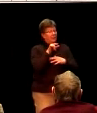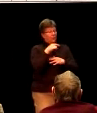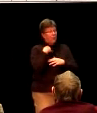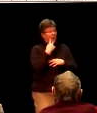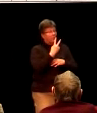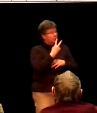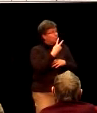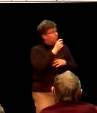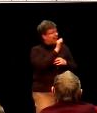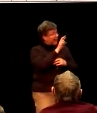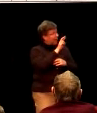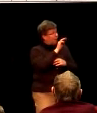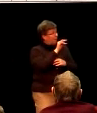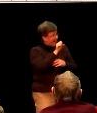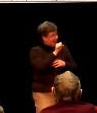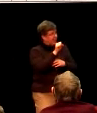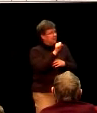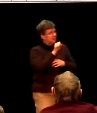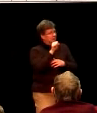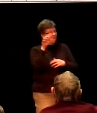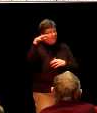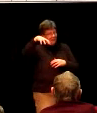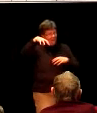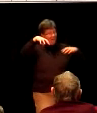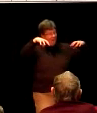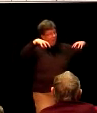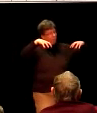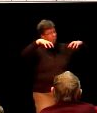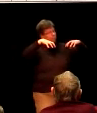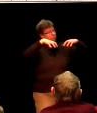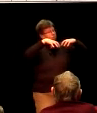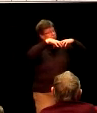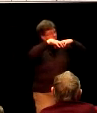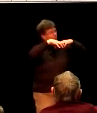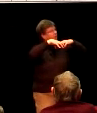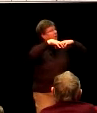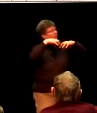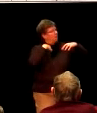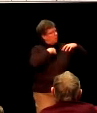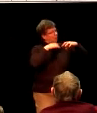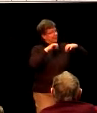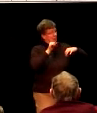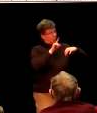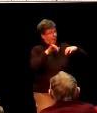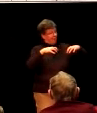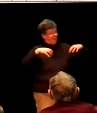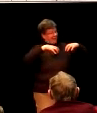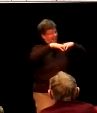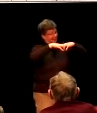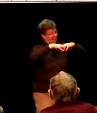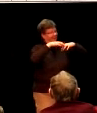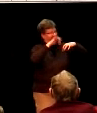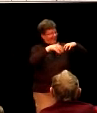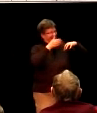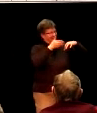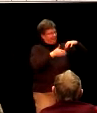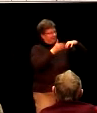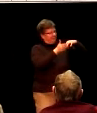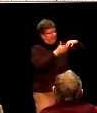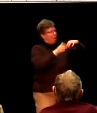two air masses that are moving towards each other, they can collide, and we decided that where they collide, we would call that a front.